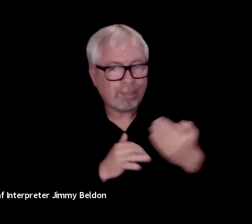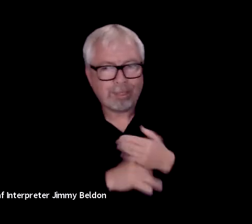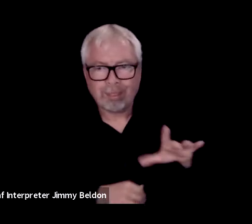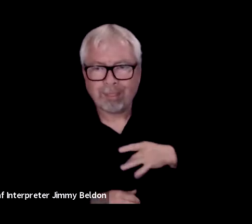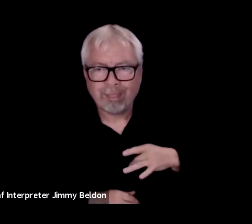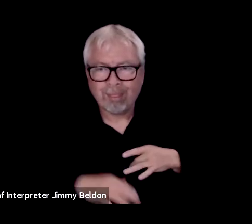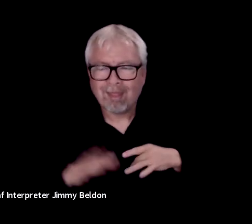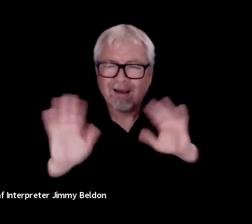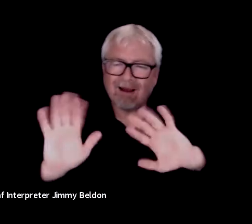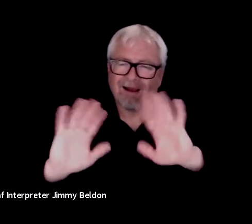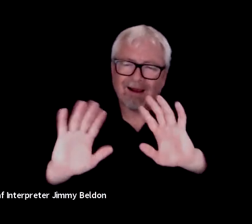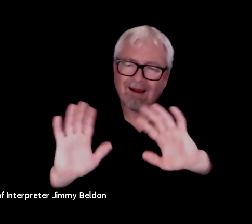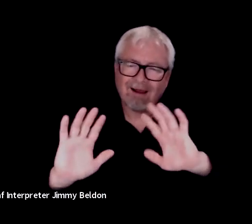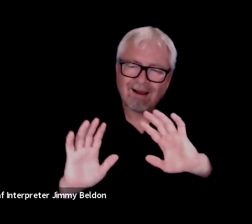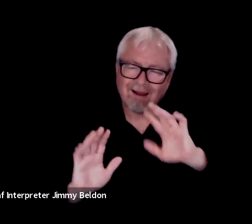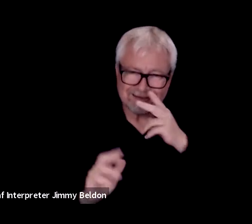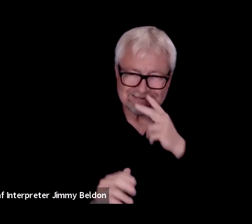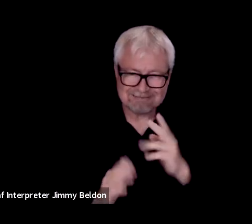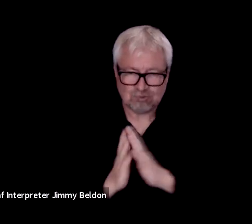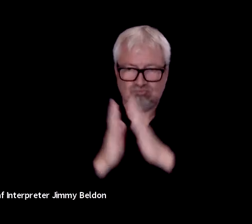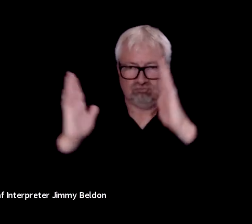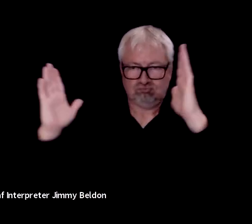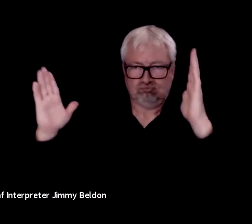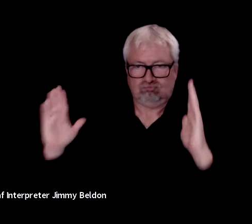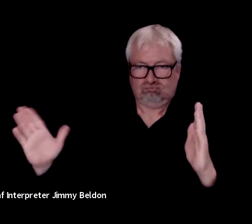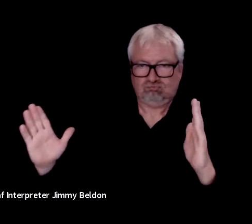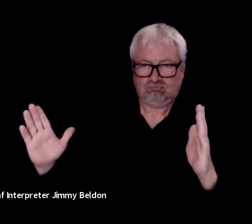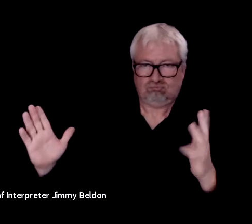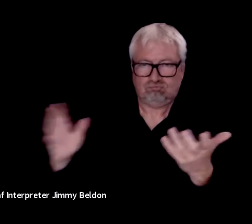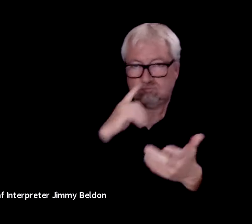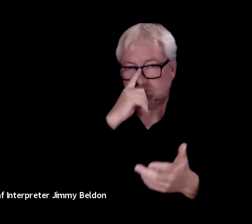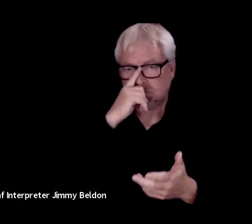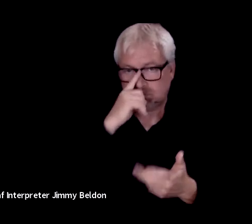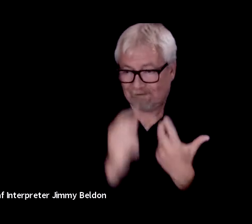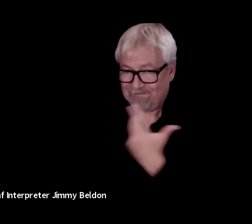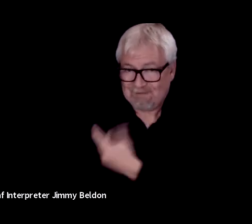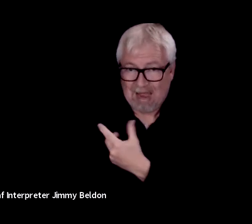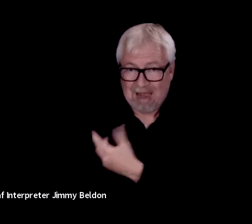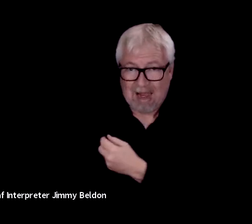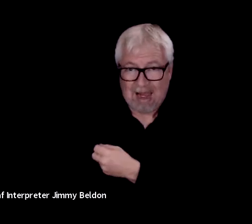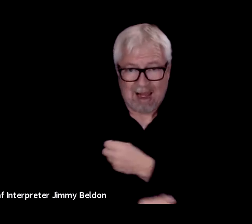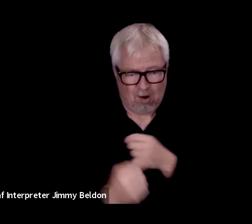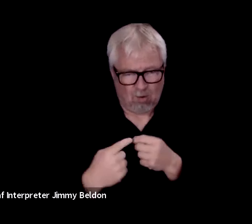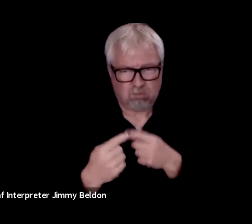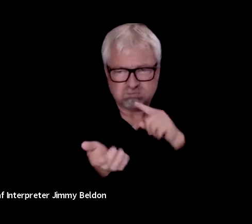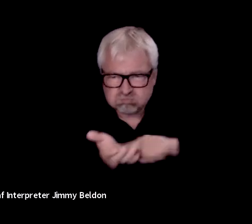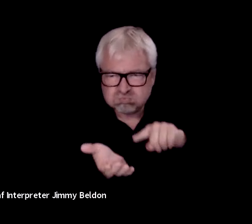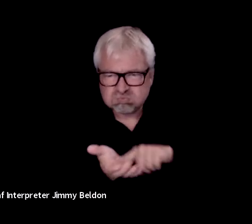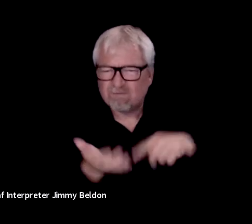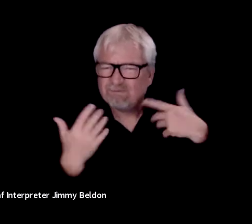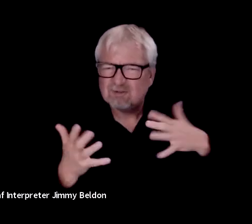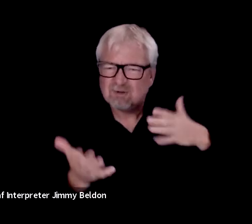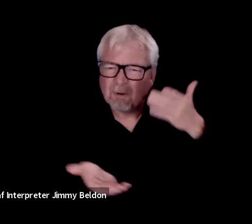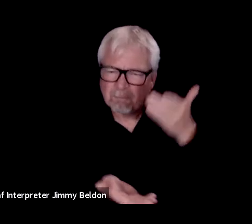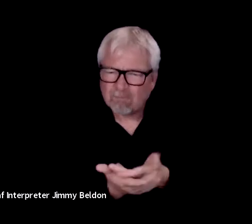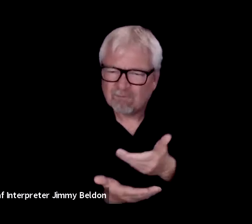these vaccines still appear to be effective against severe disease.